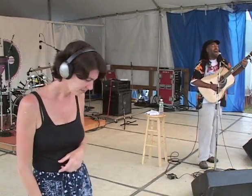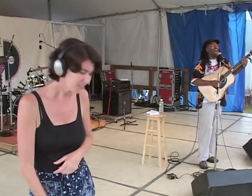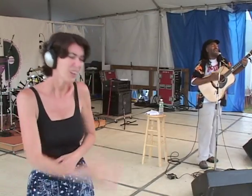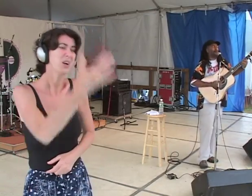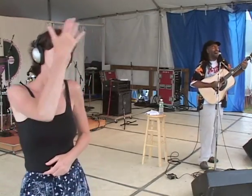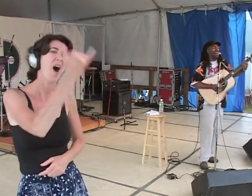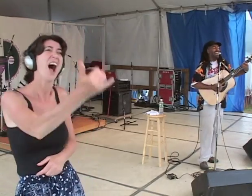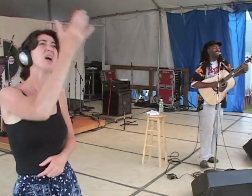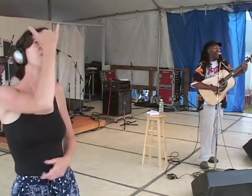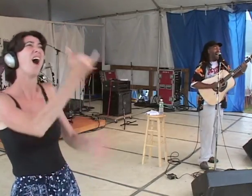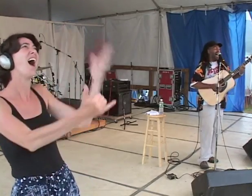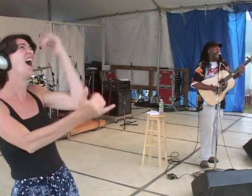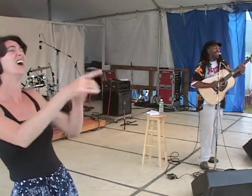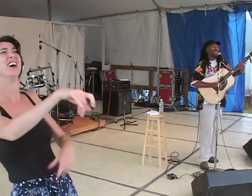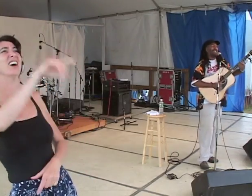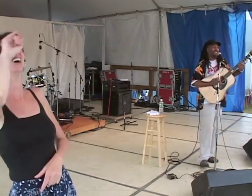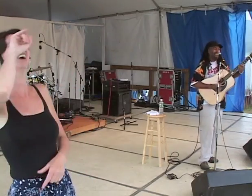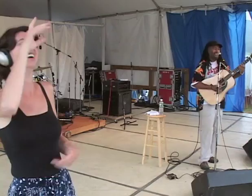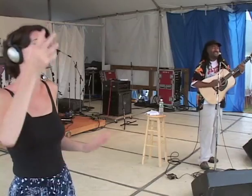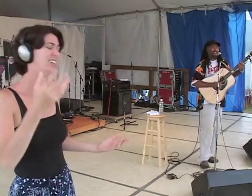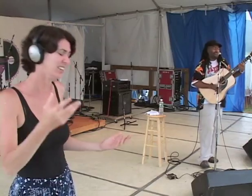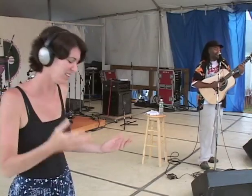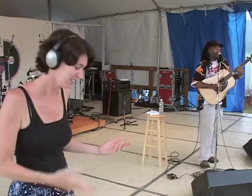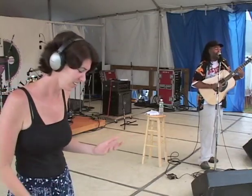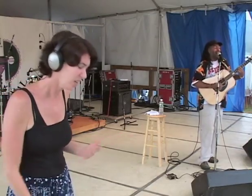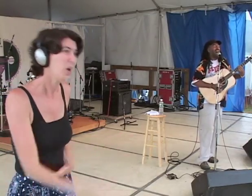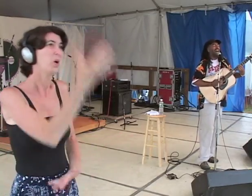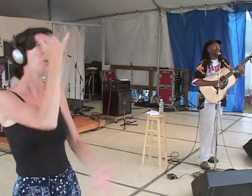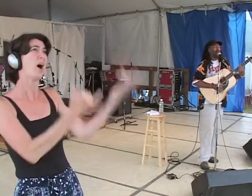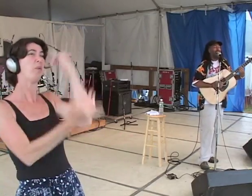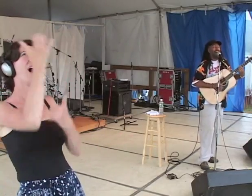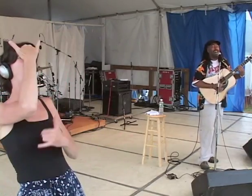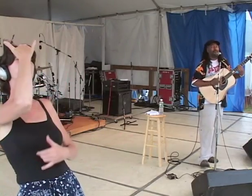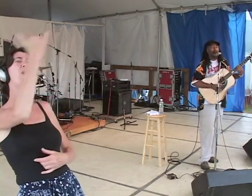cruel? Why?